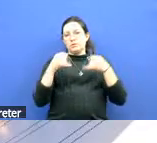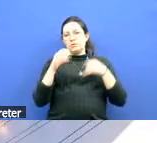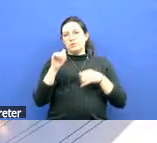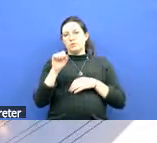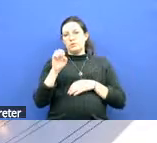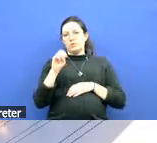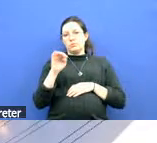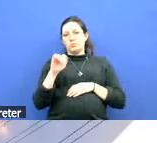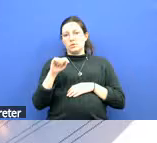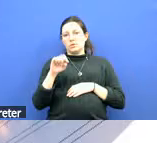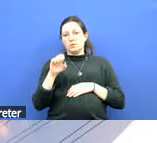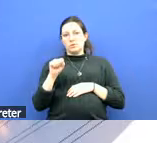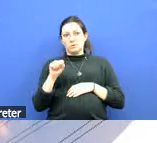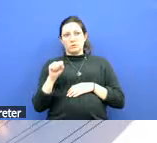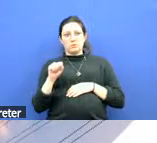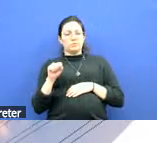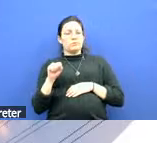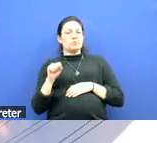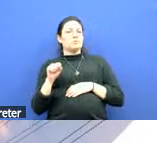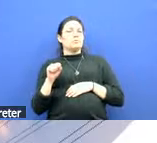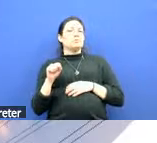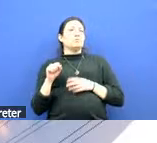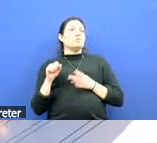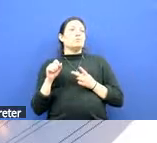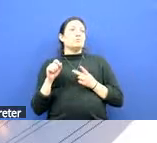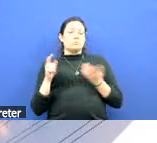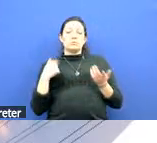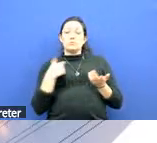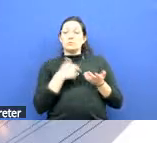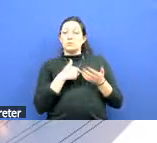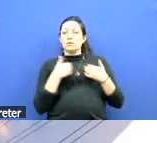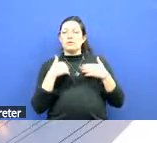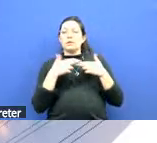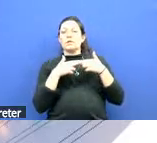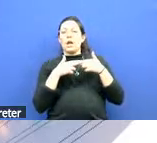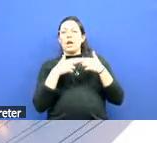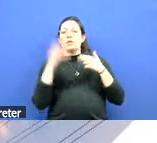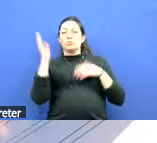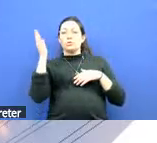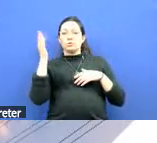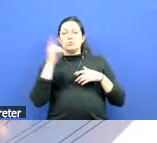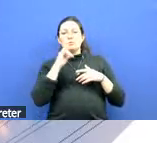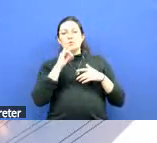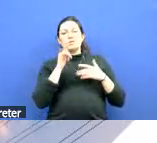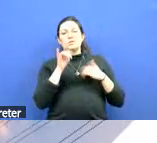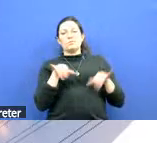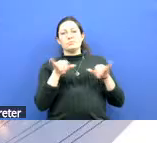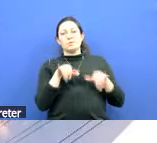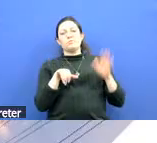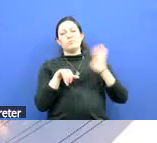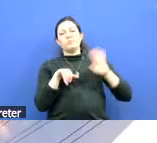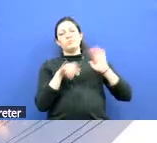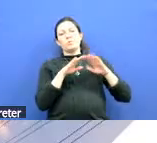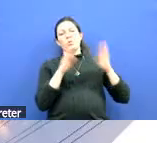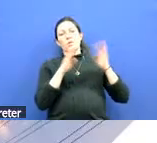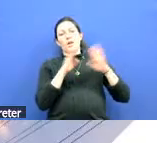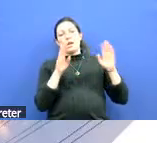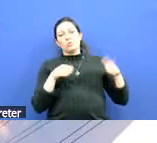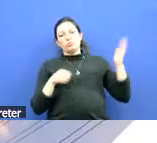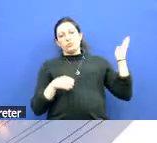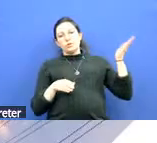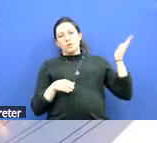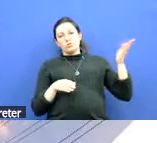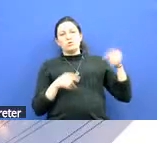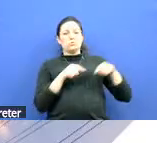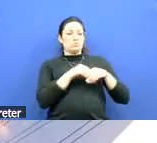So with that, we do have a slide presentation. It's redundant to what was presented at the open houses this summer, both in